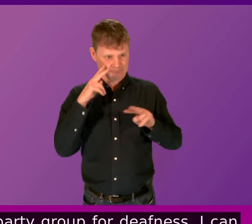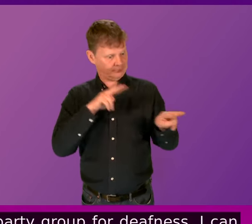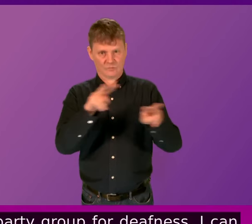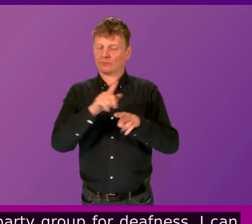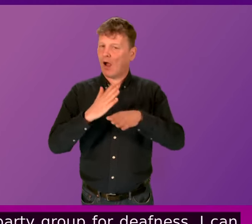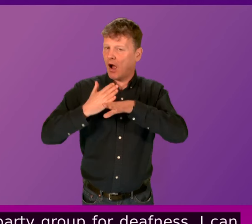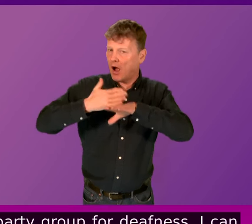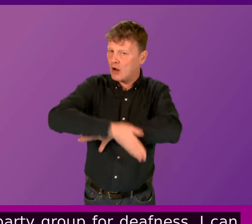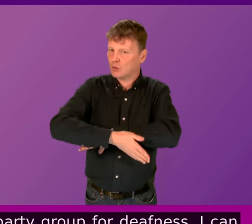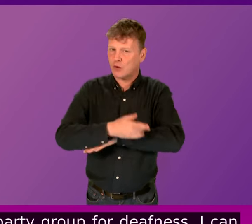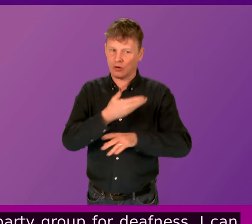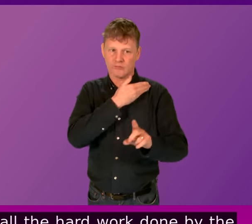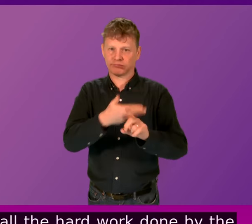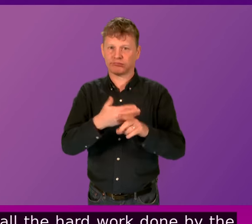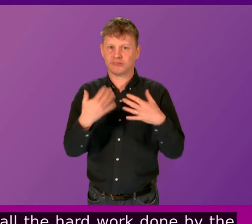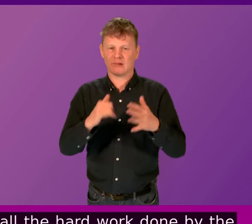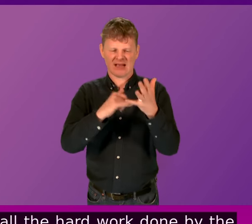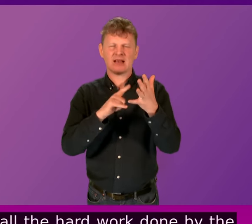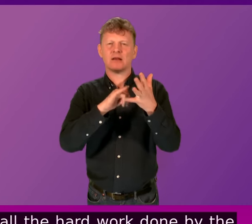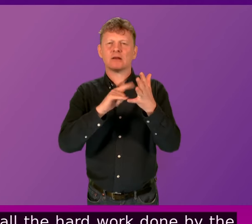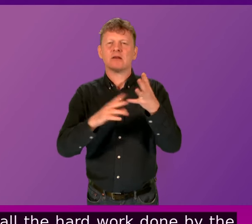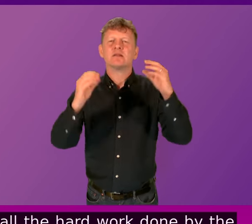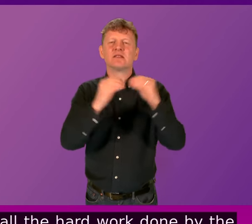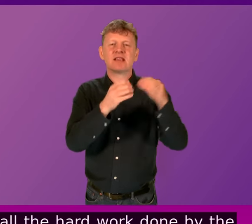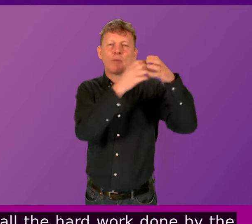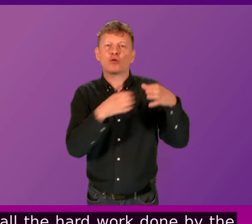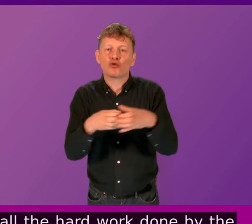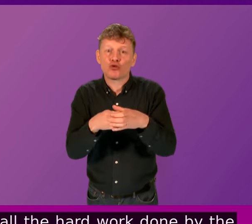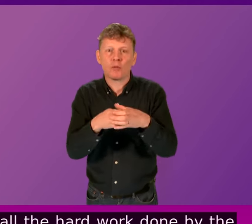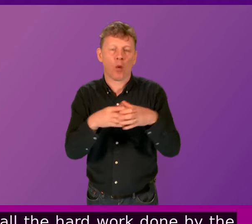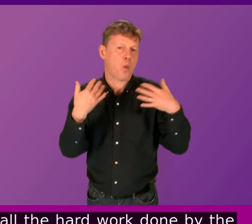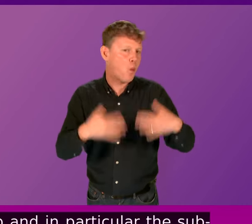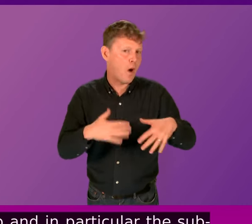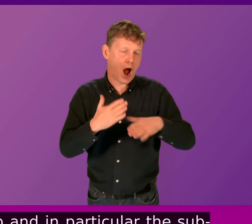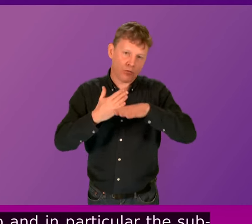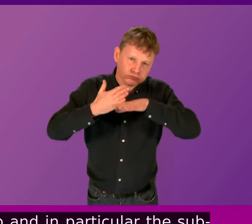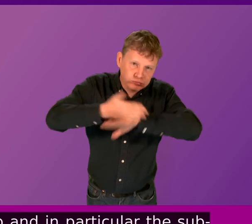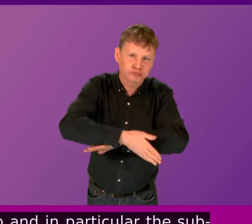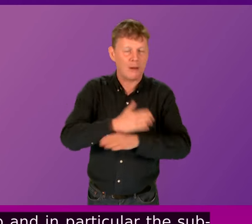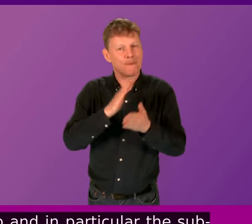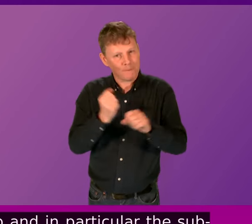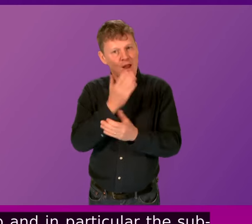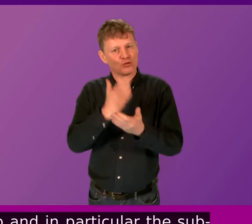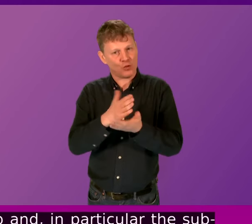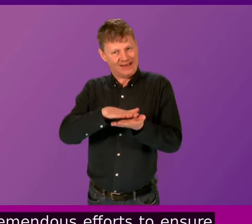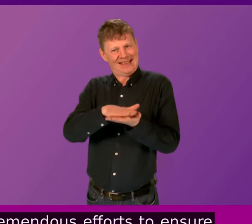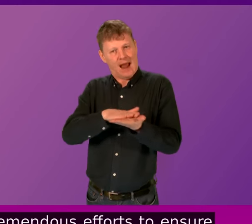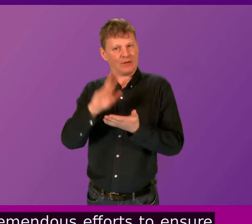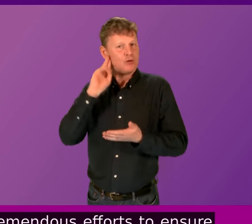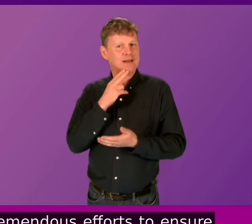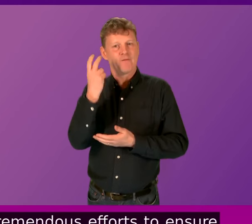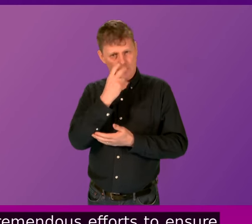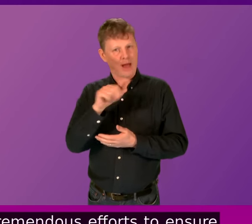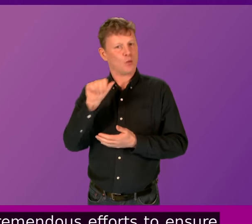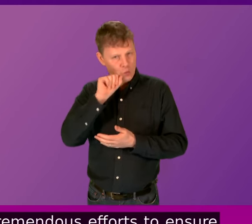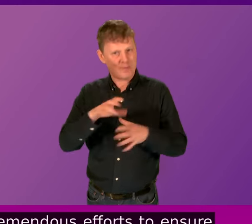attend the group, and in particular the subgroup who have put in a tremendous effort to ensure that the definition of deafblindness is adopted in